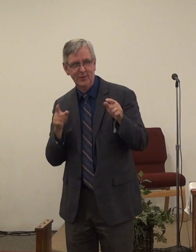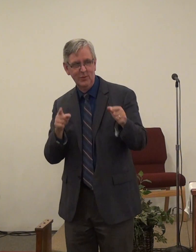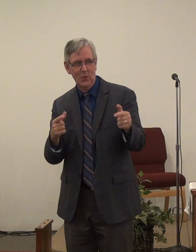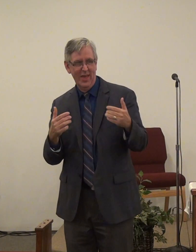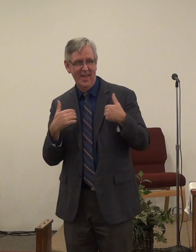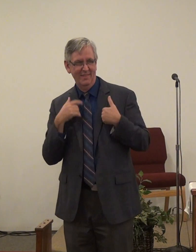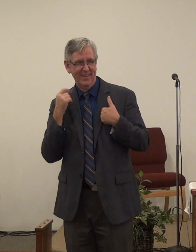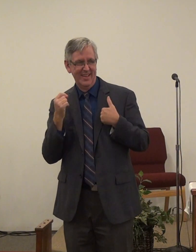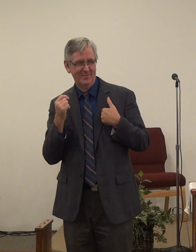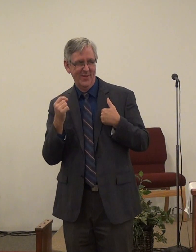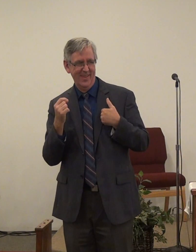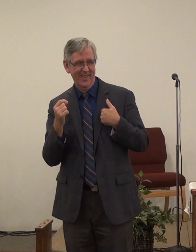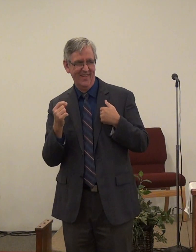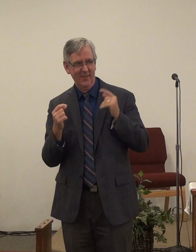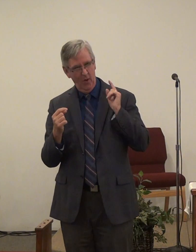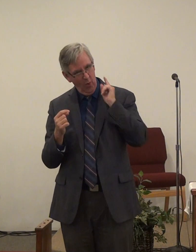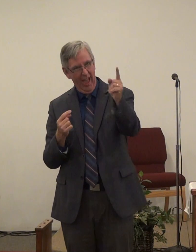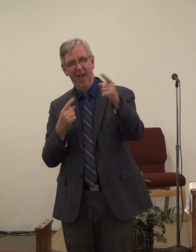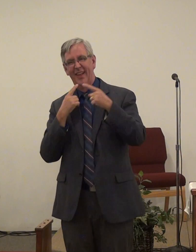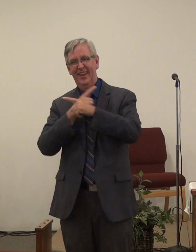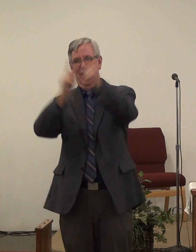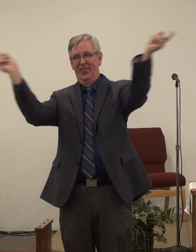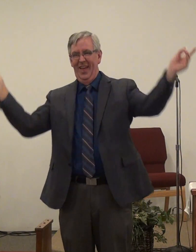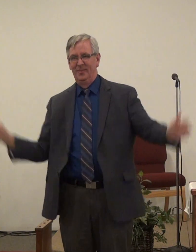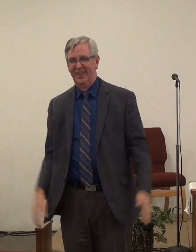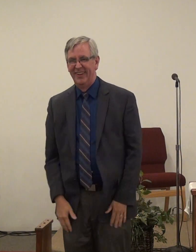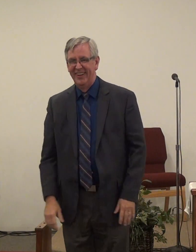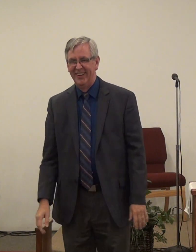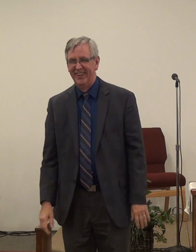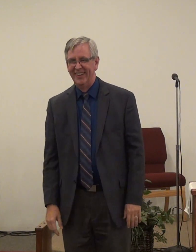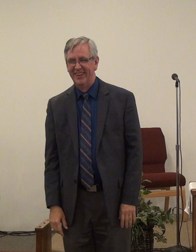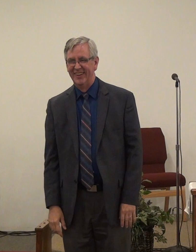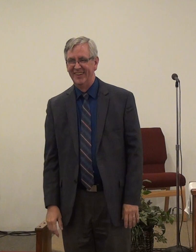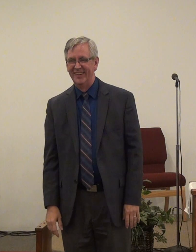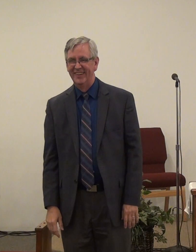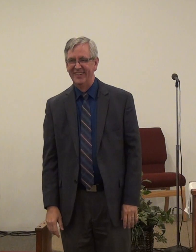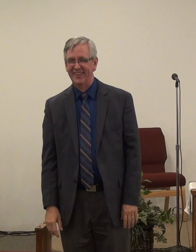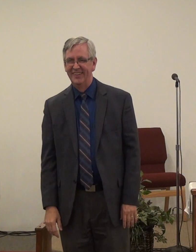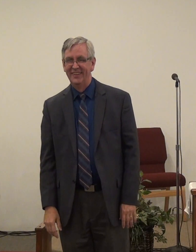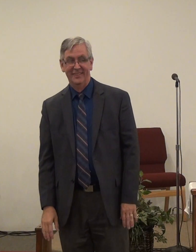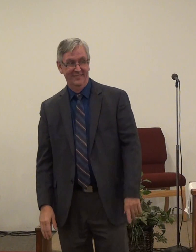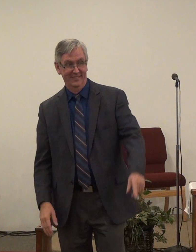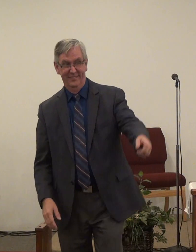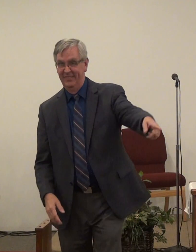If you've been saved, you have a testimony. Go out and tell people what happened.